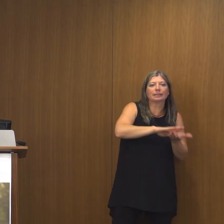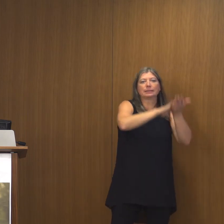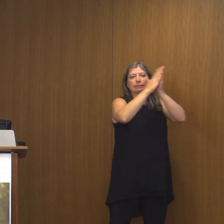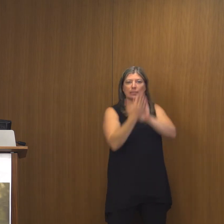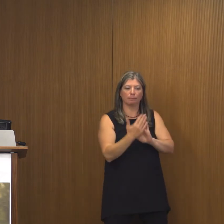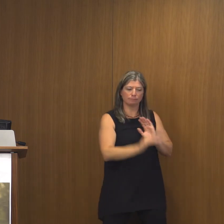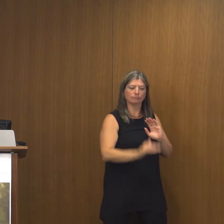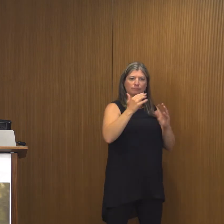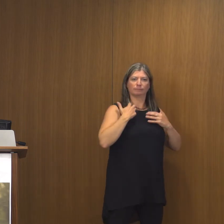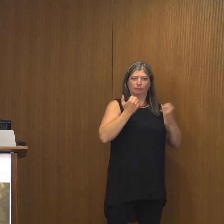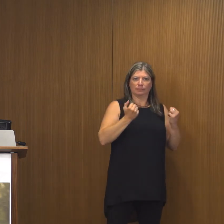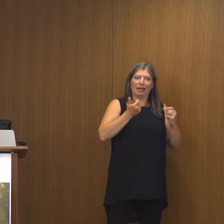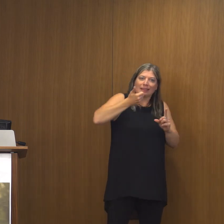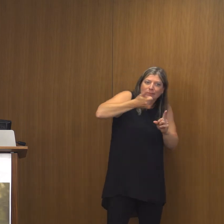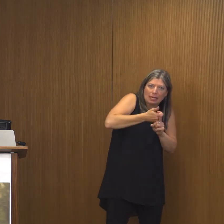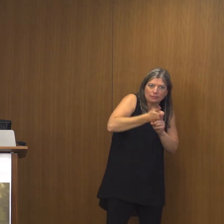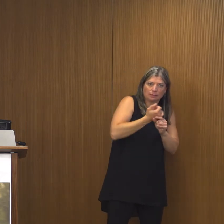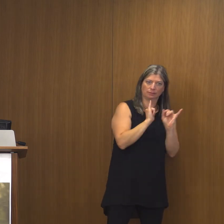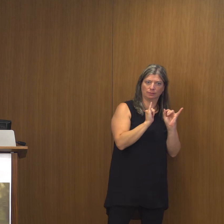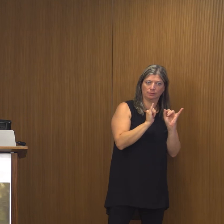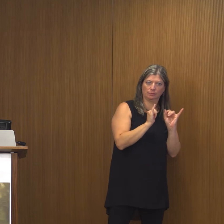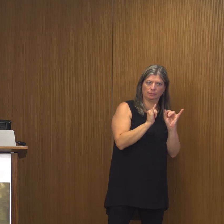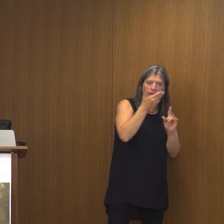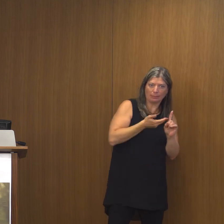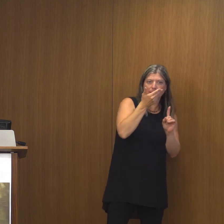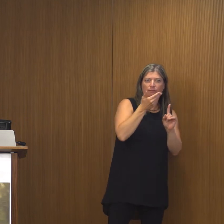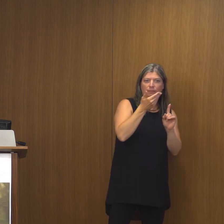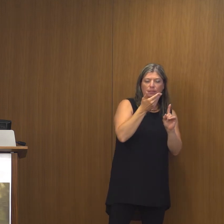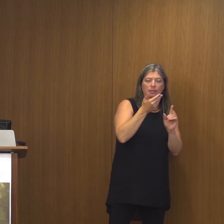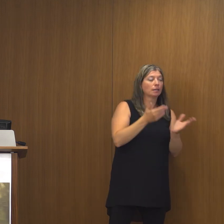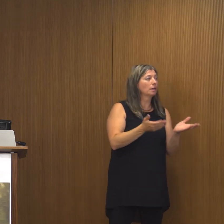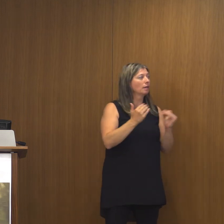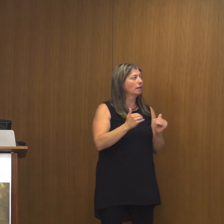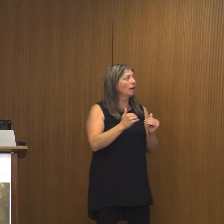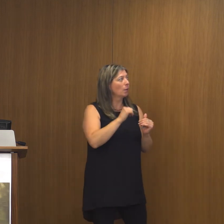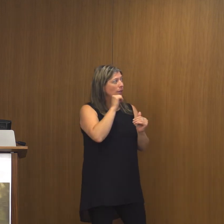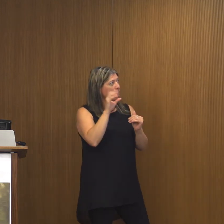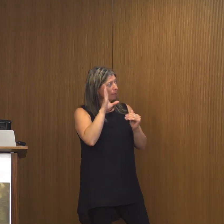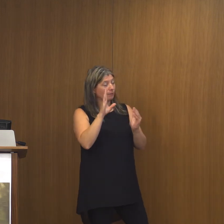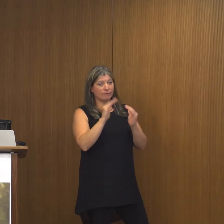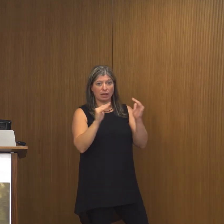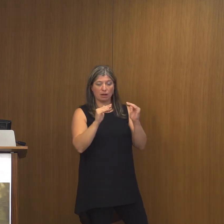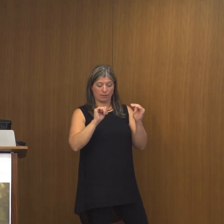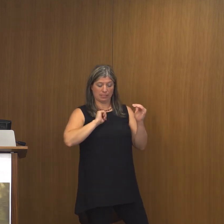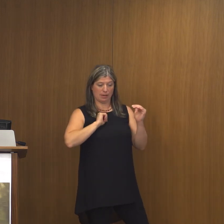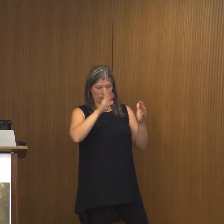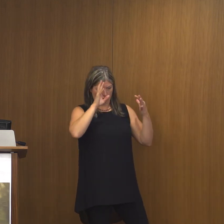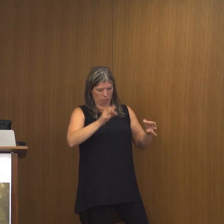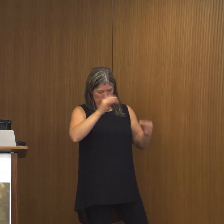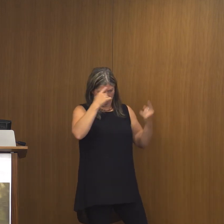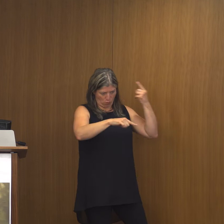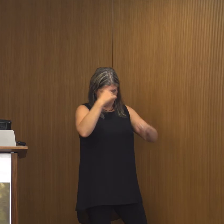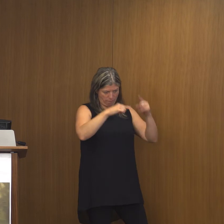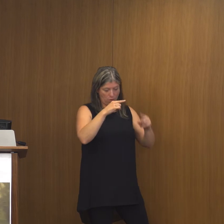of themselves. I love the best versions of themselves. It would be unfair of me and others to make decisions for their outcomes based on what they think